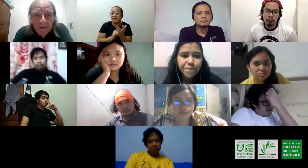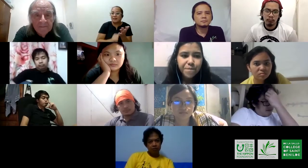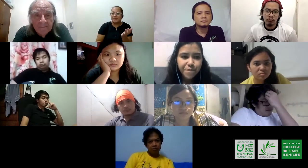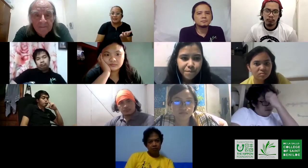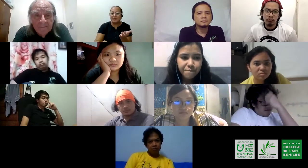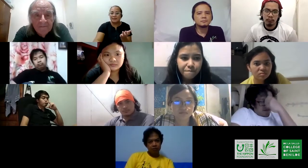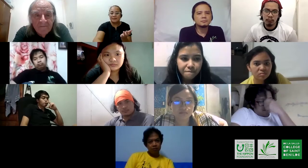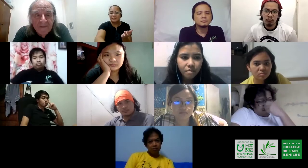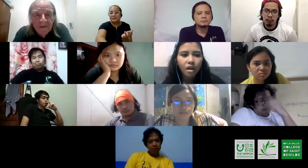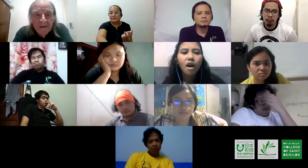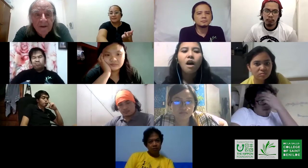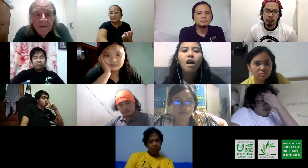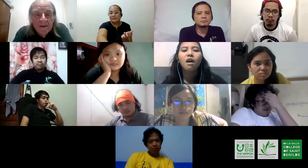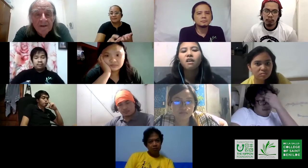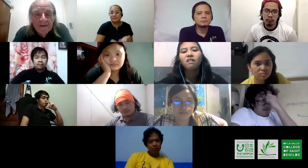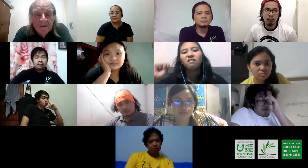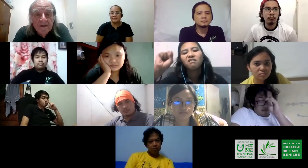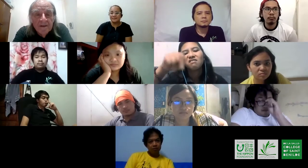Right?